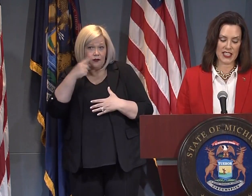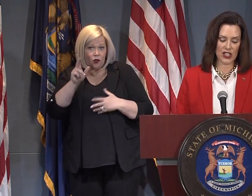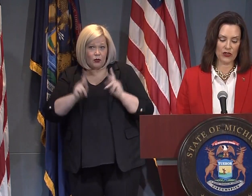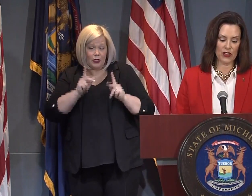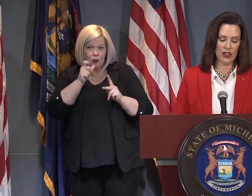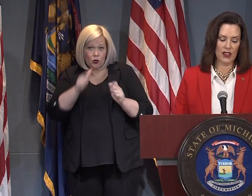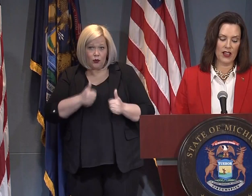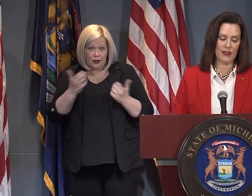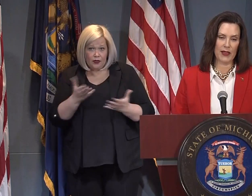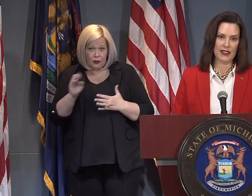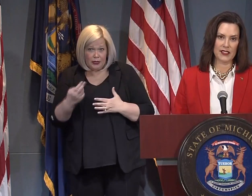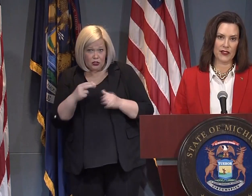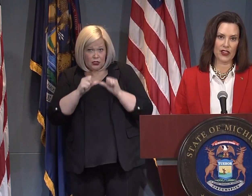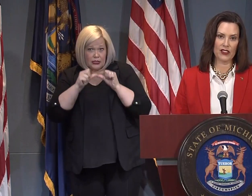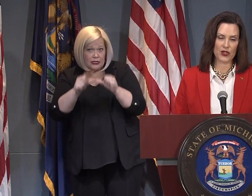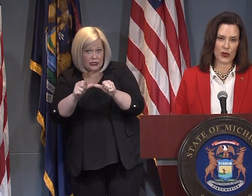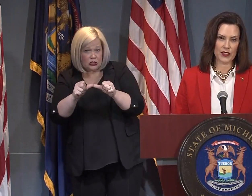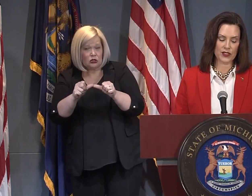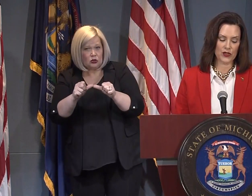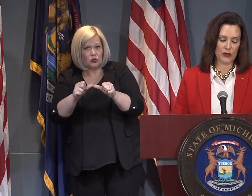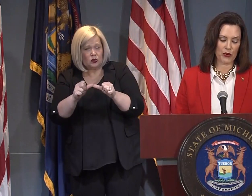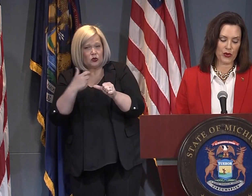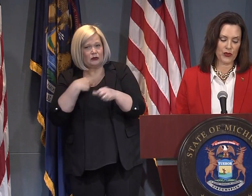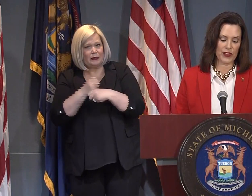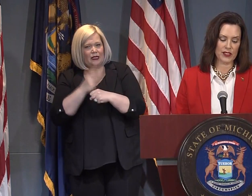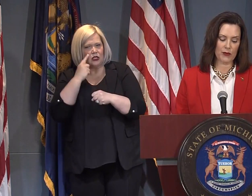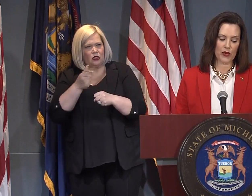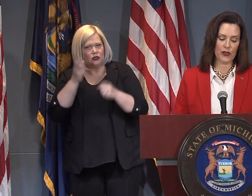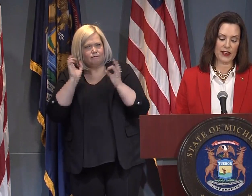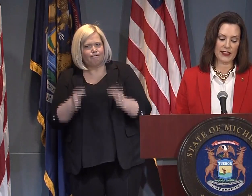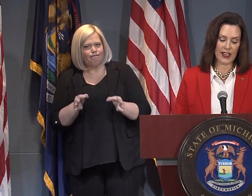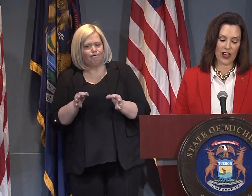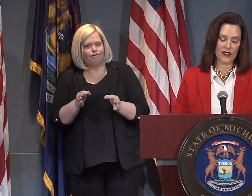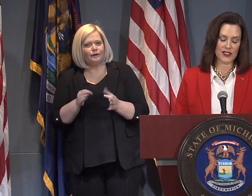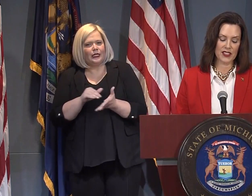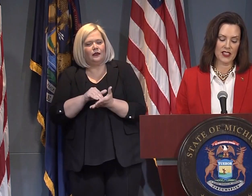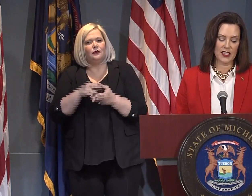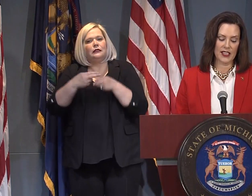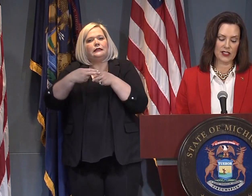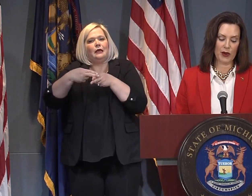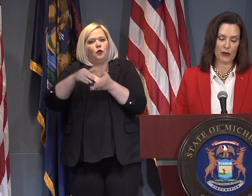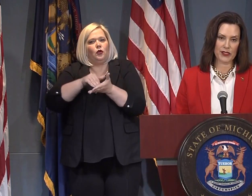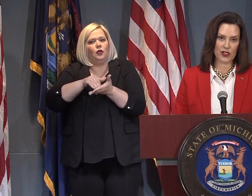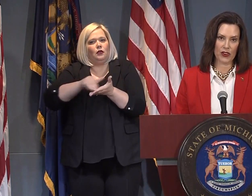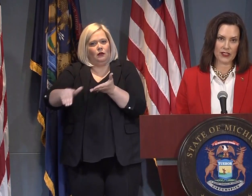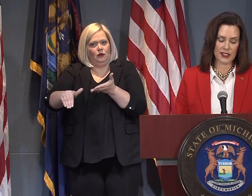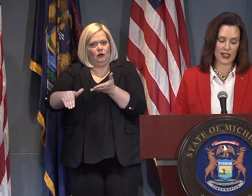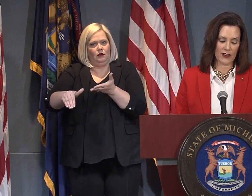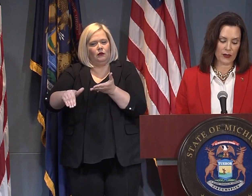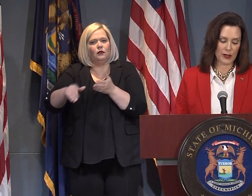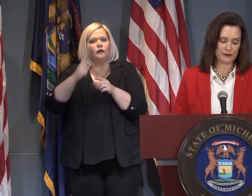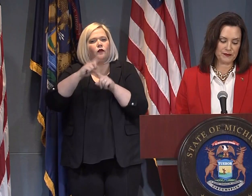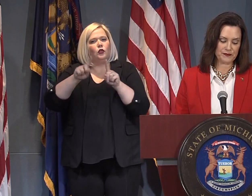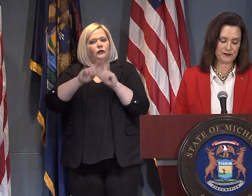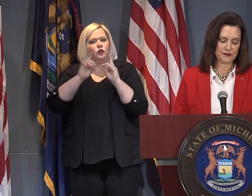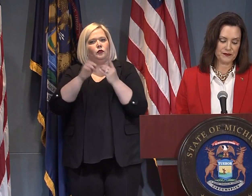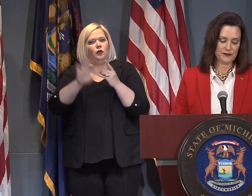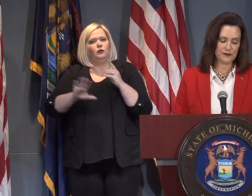Michigan continue, I've made the difficult choice to approve a temporary layoffs in departments across state